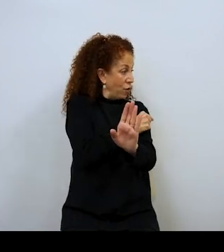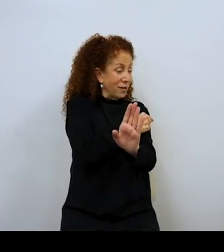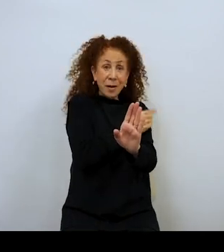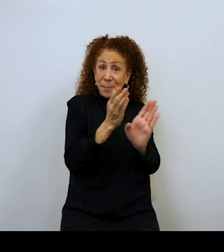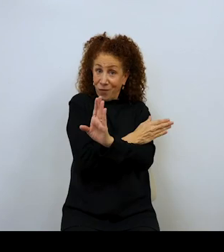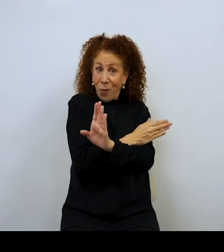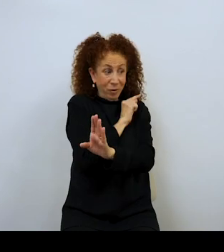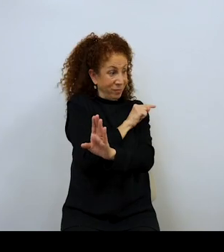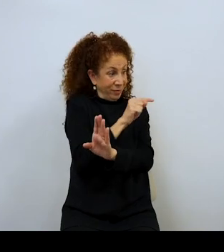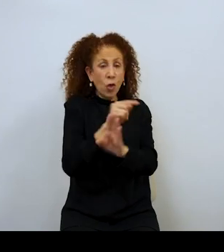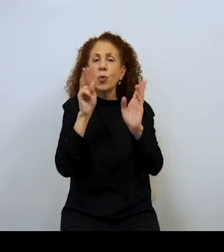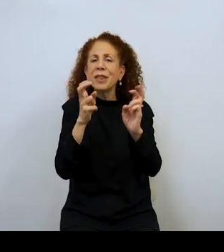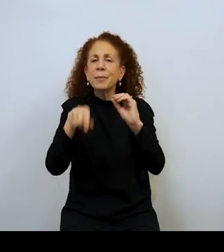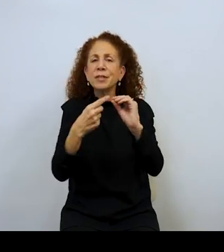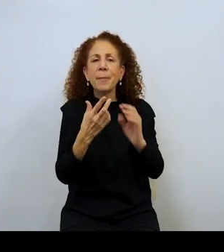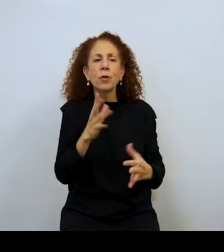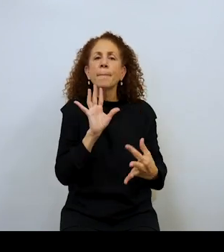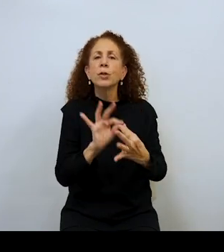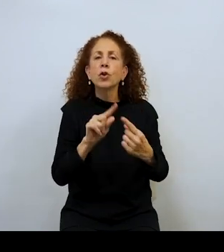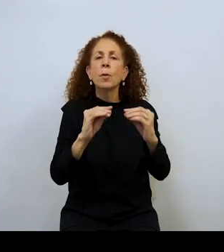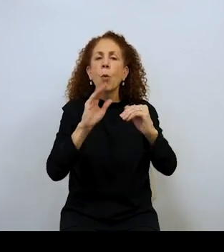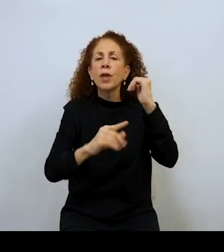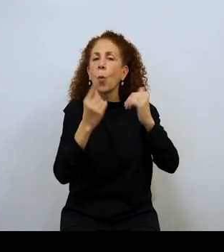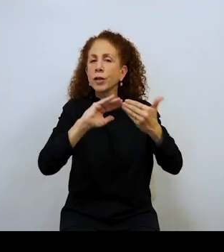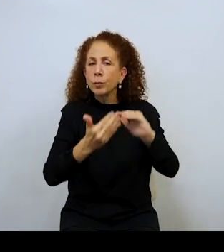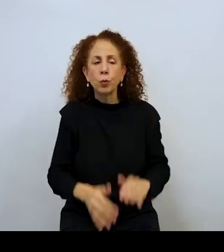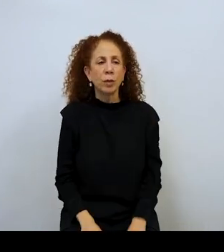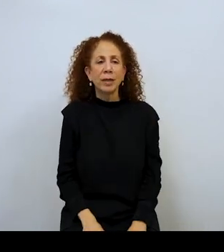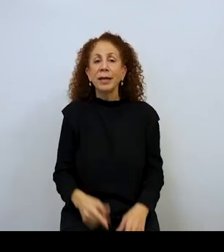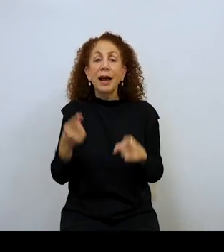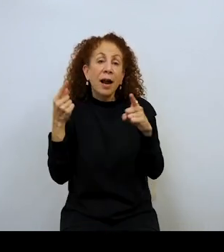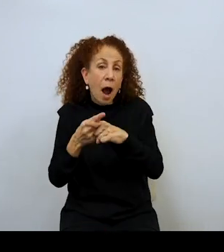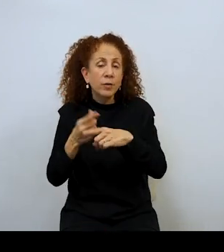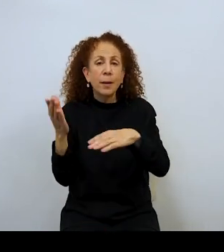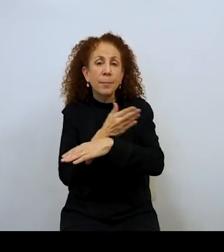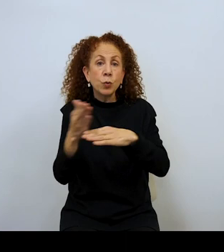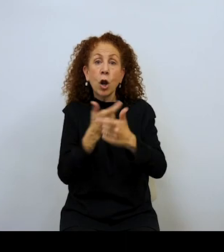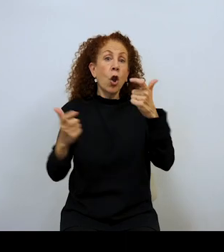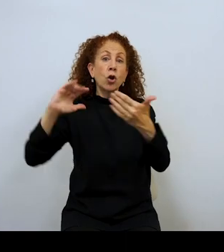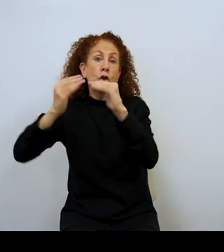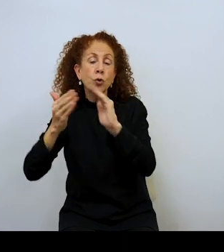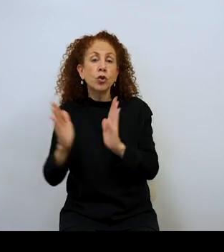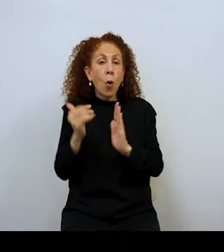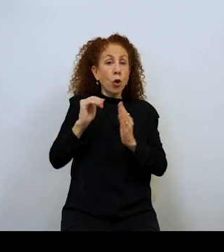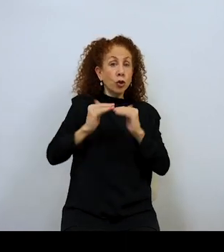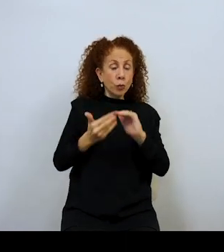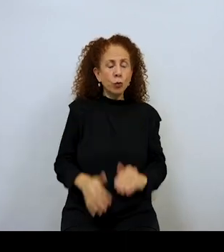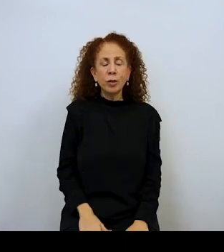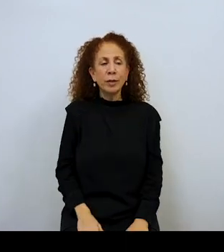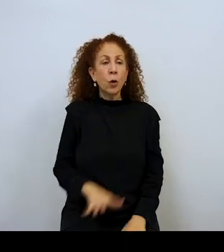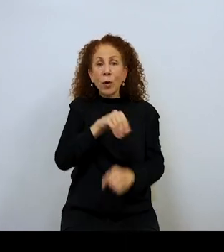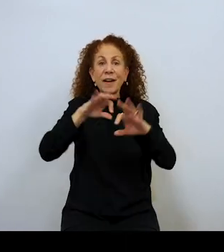fact those themes about belonging to more than one community, about conflicts between a larger community and a smaller community, between a